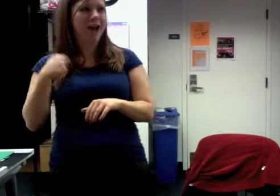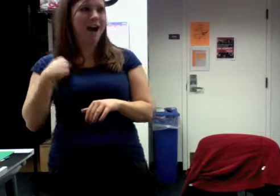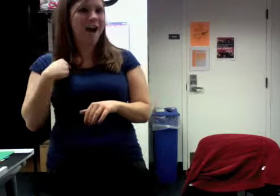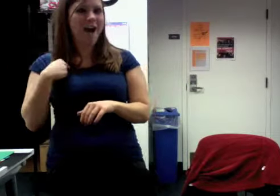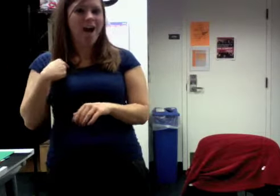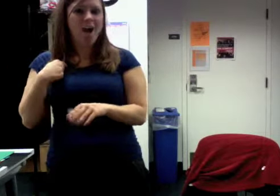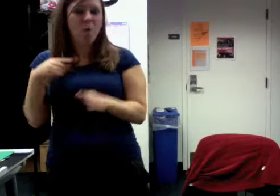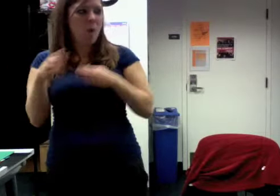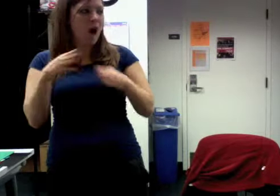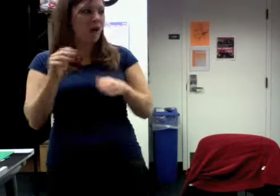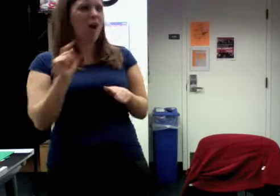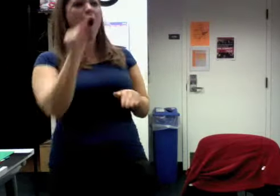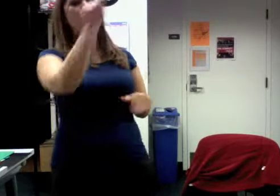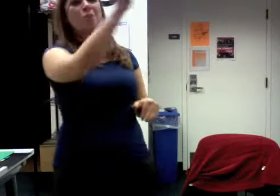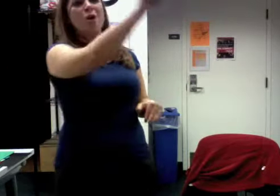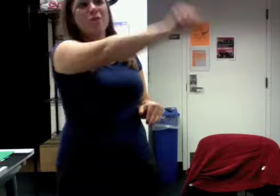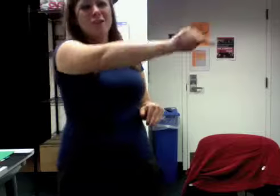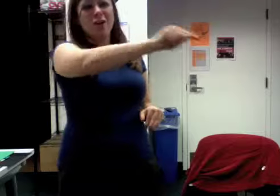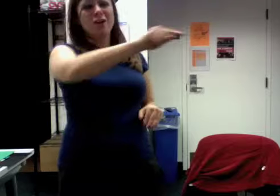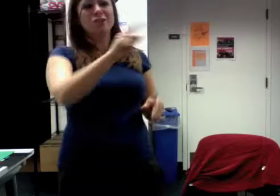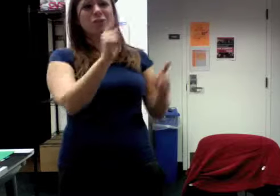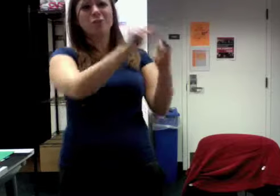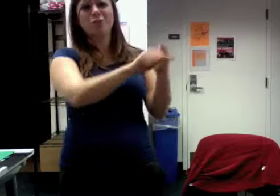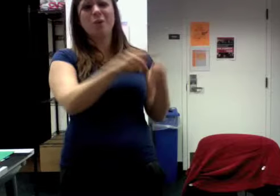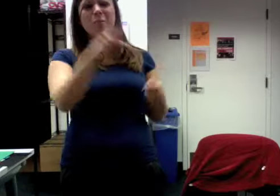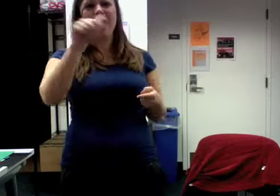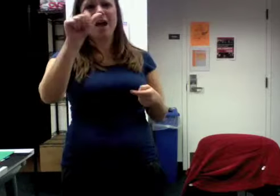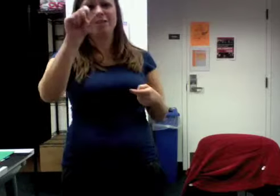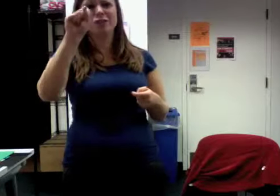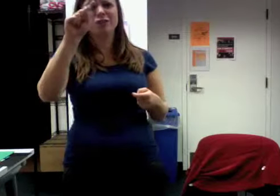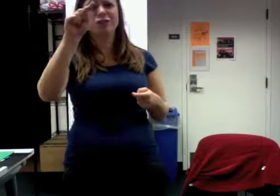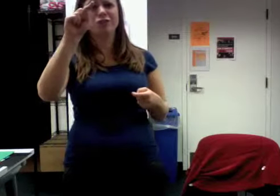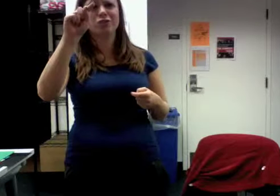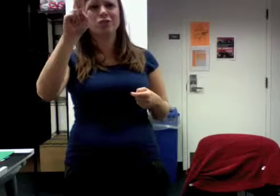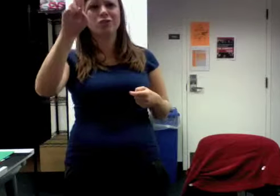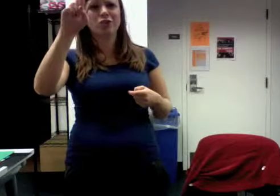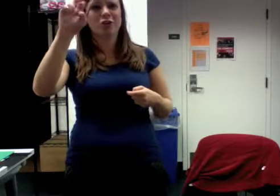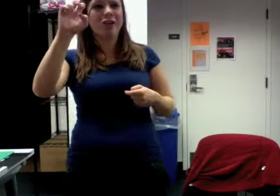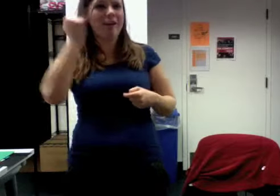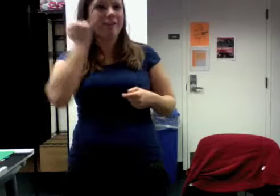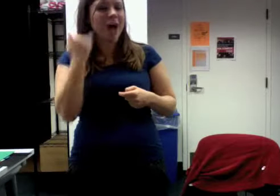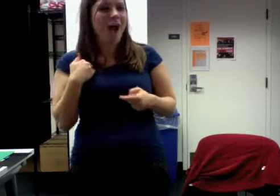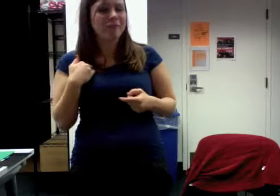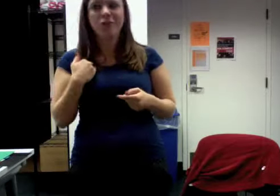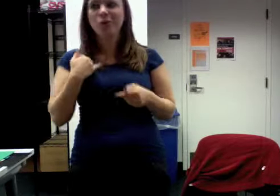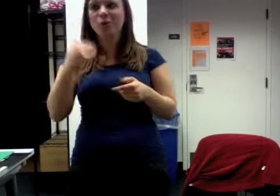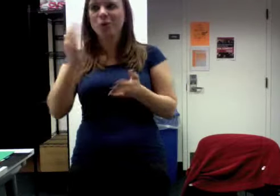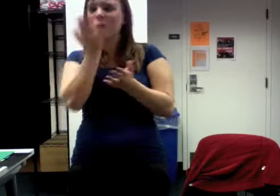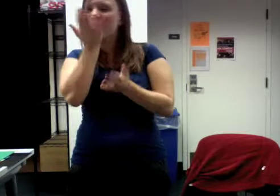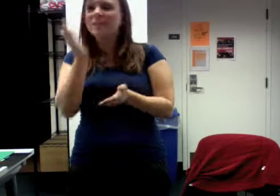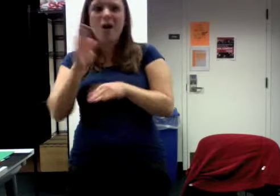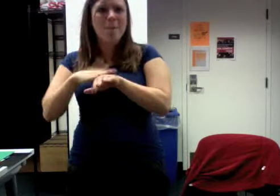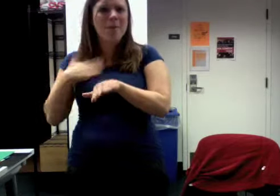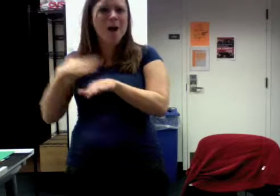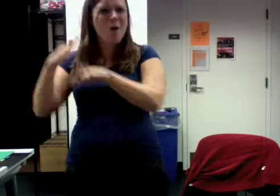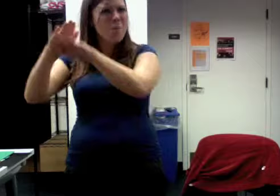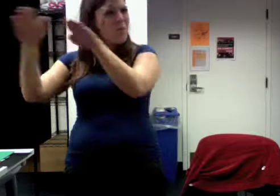off? Not at all, says the man. I'm just going to tie a rope around his neck, put it down the chimney. I'll go inside, tie the other end of the rope to my